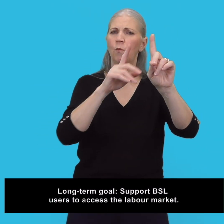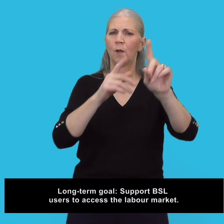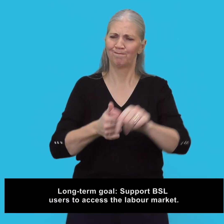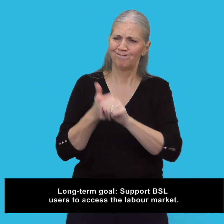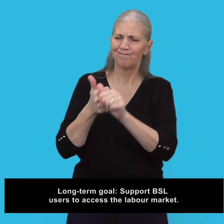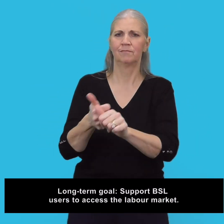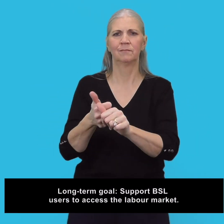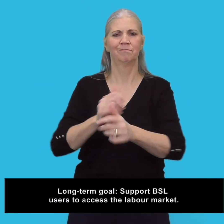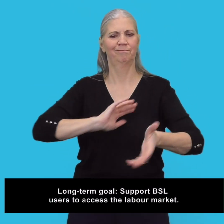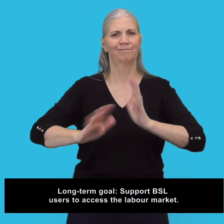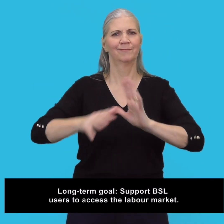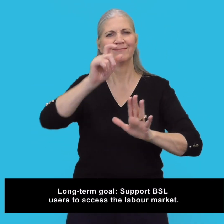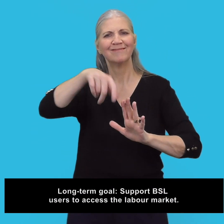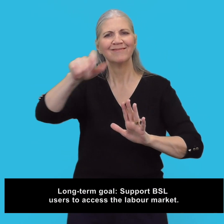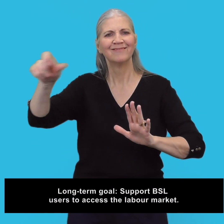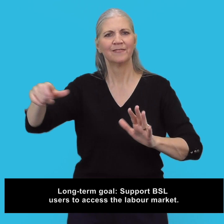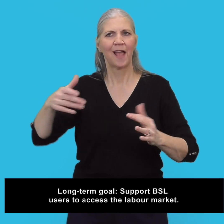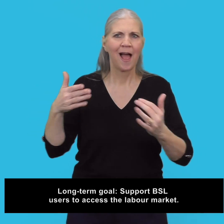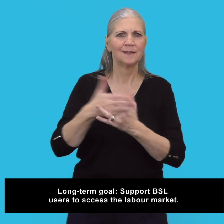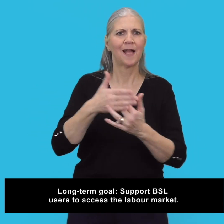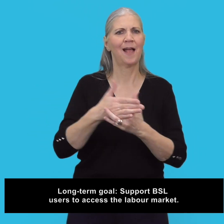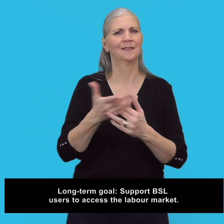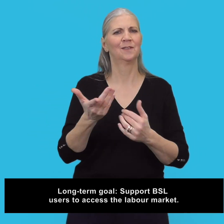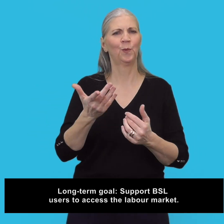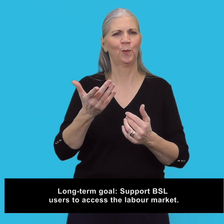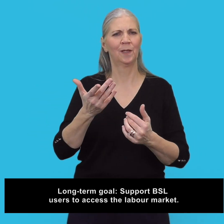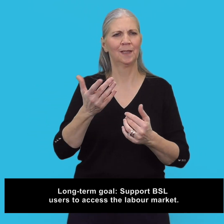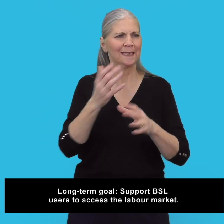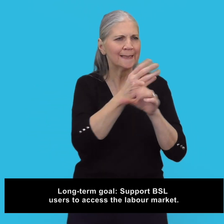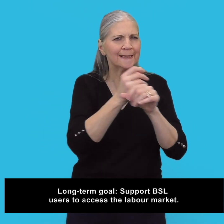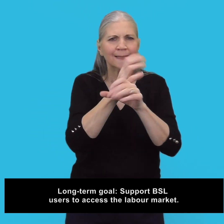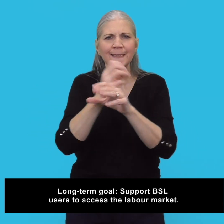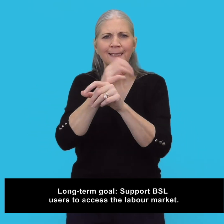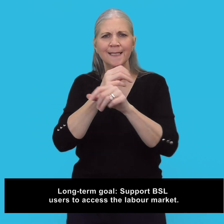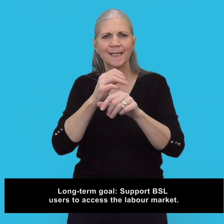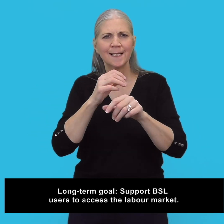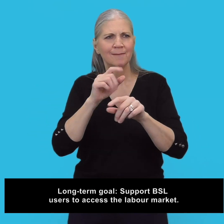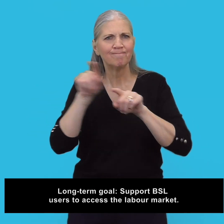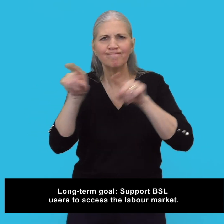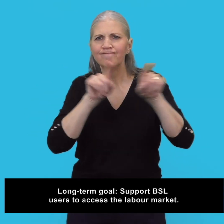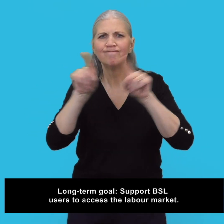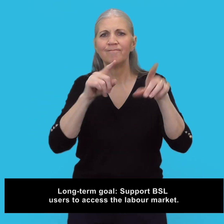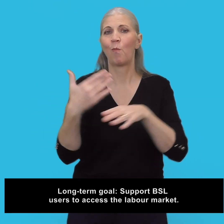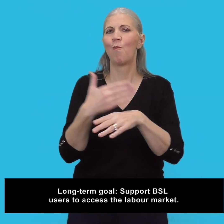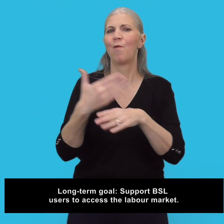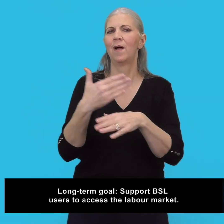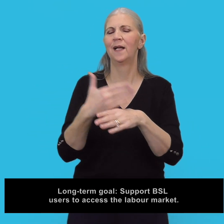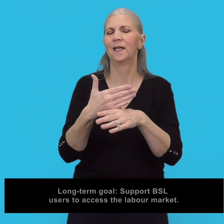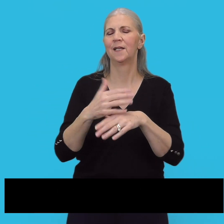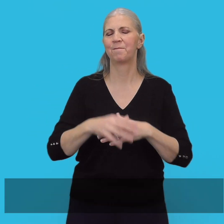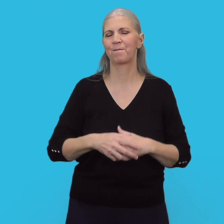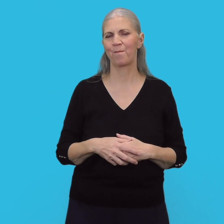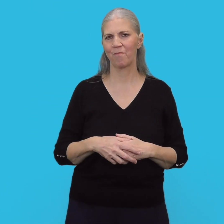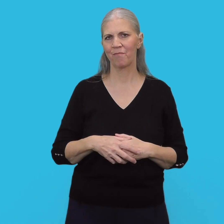Long-term goal. Support BSL users to access the labour market.